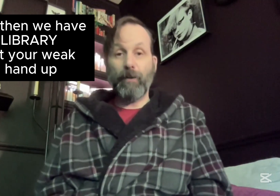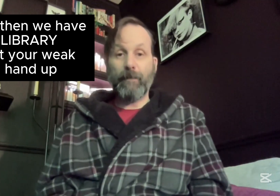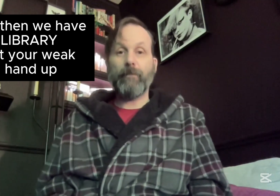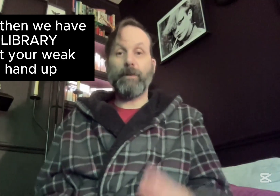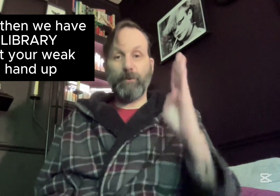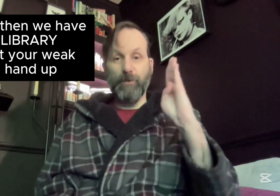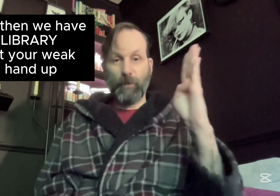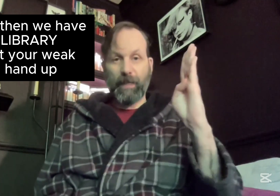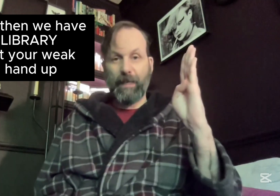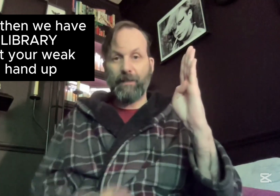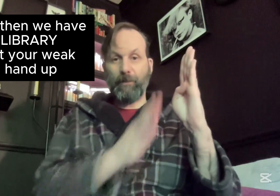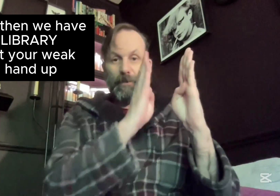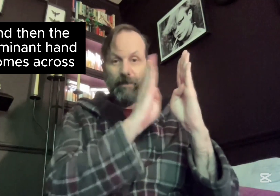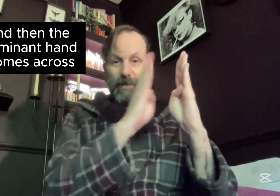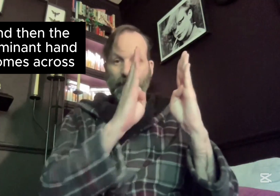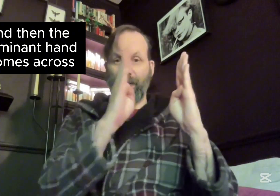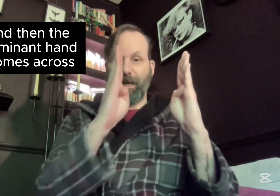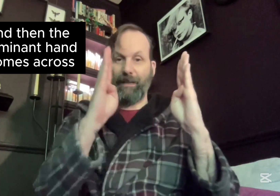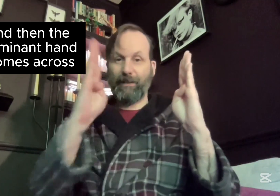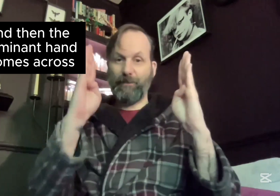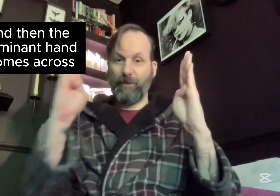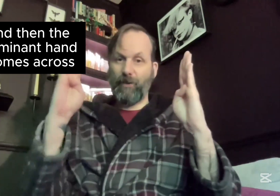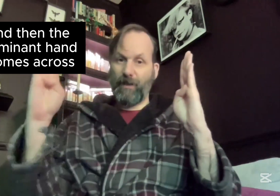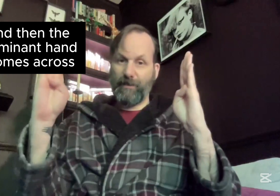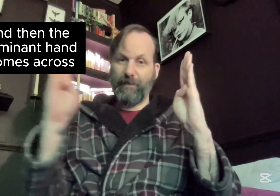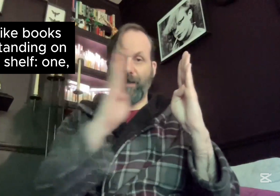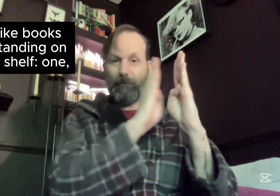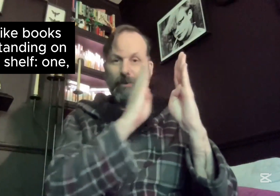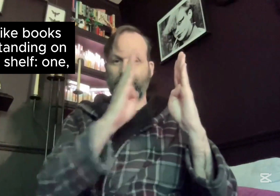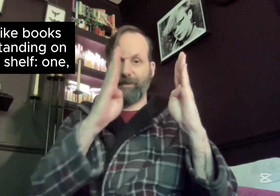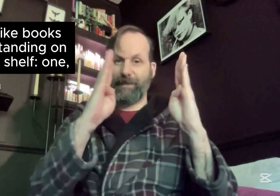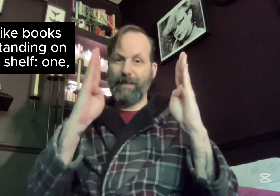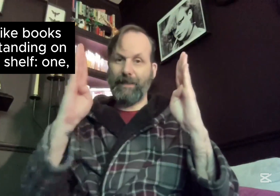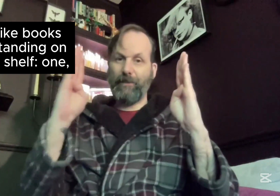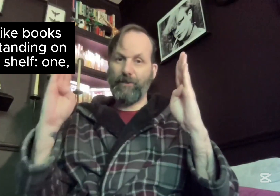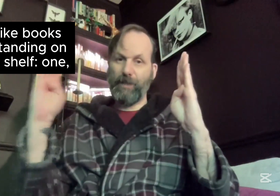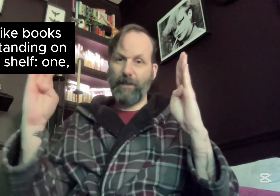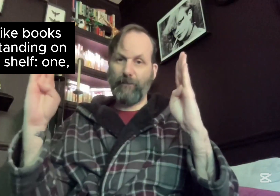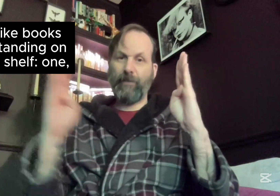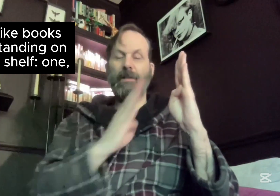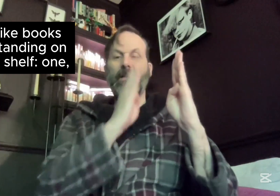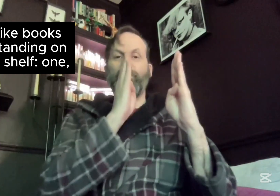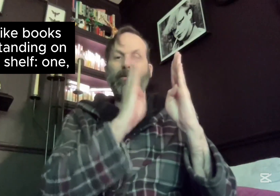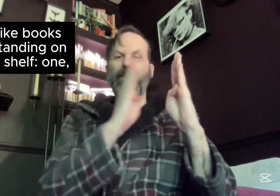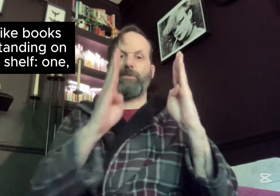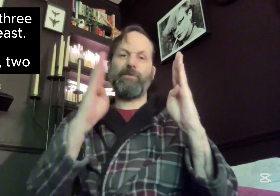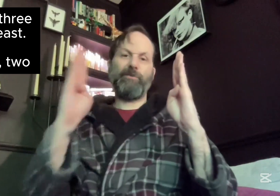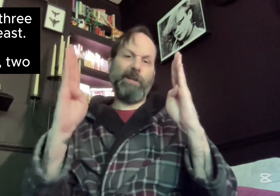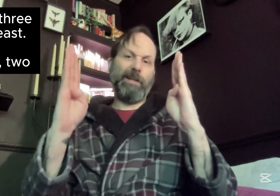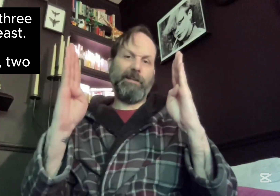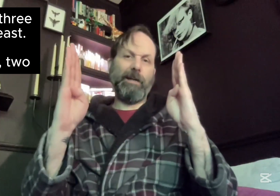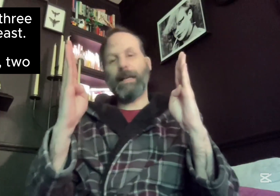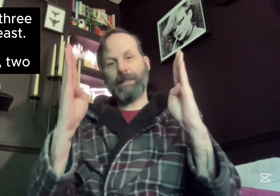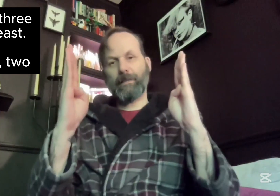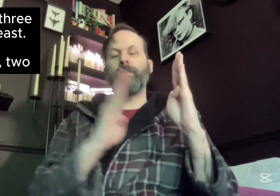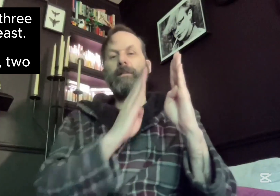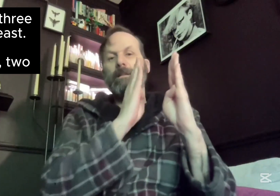library. Put your weak hand up and then the dominant hand comes across like books standing on a shelf. 1, 2, 3, at least.